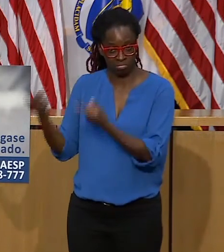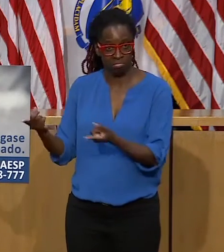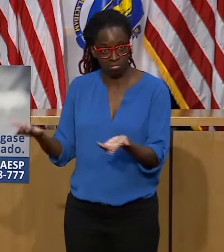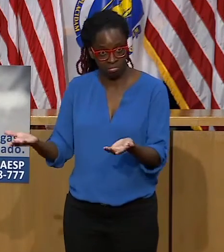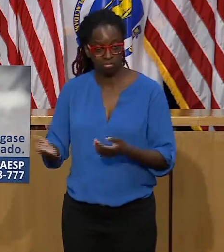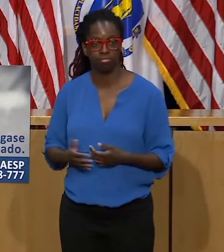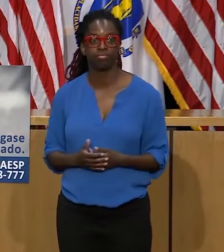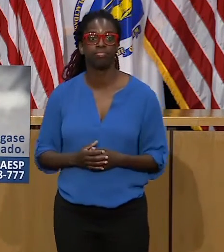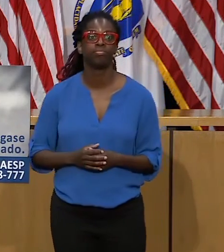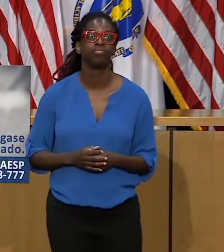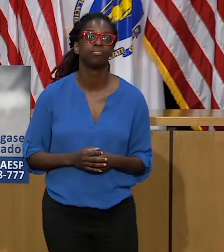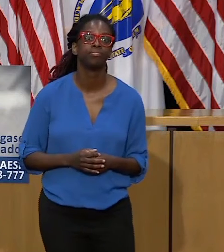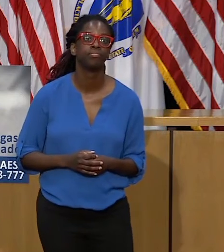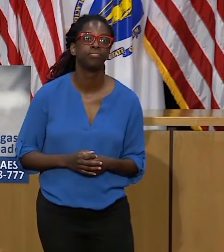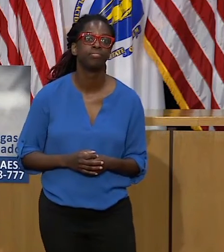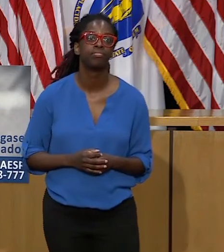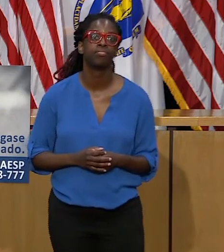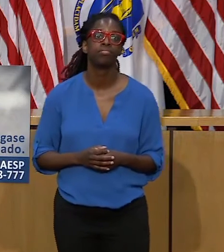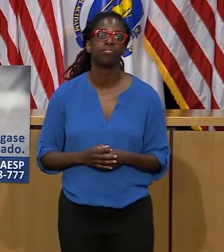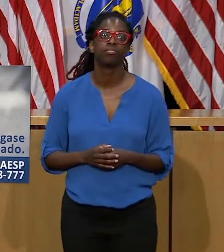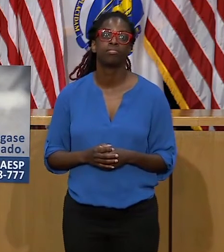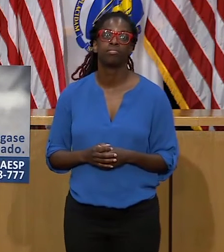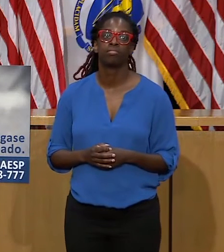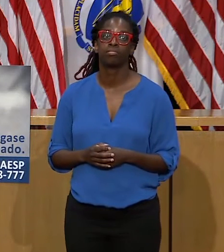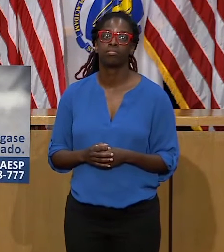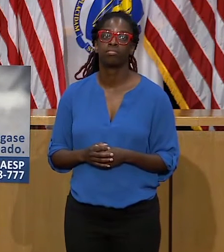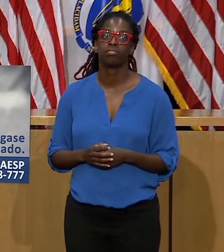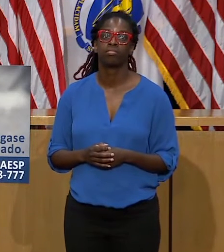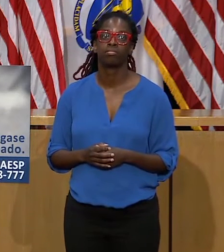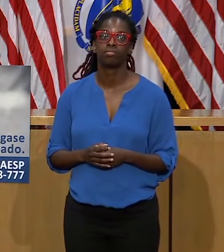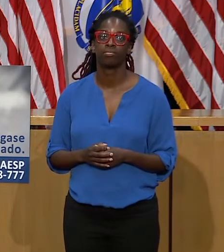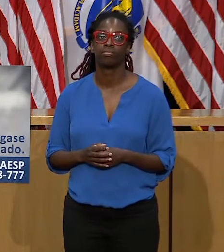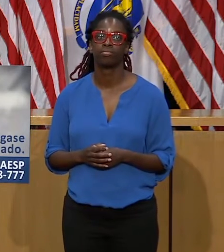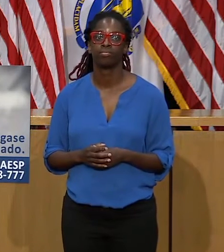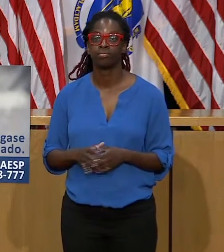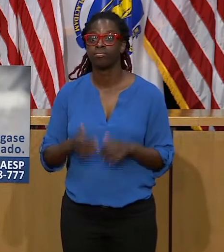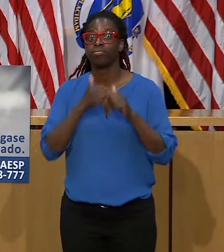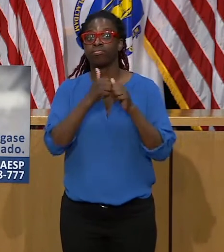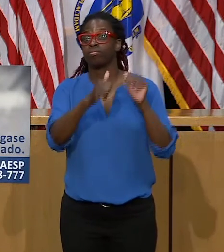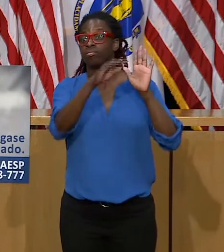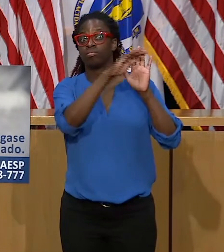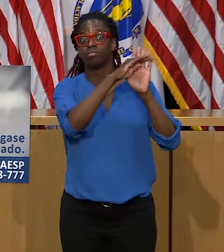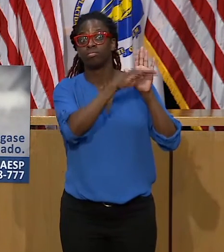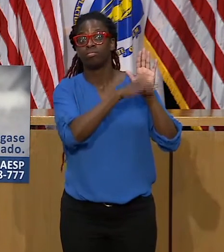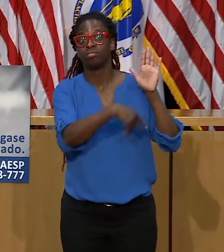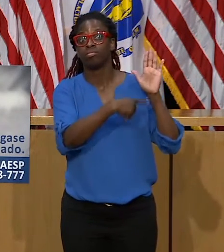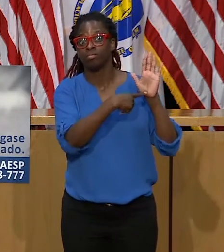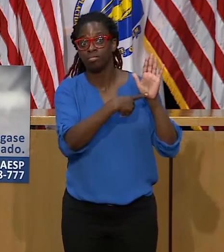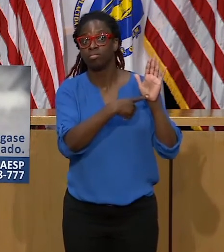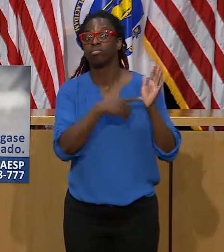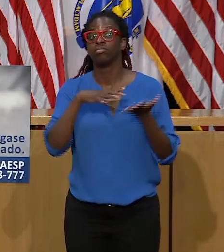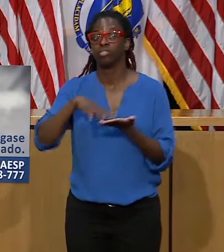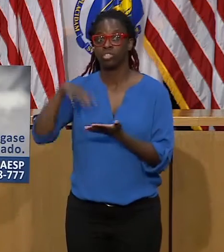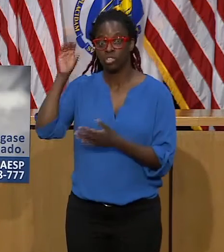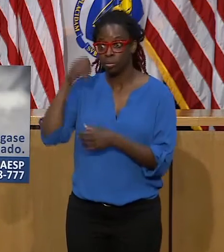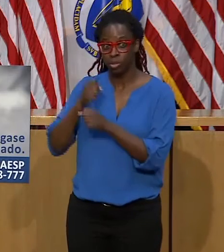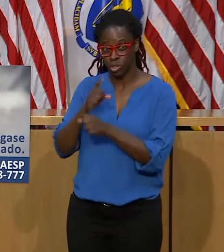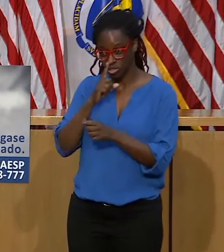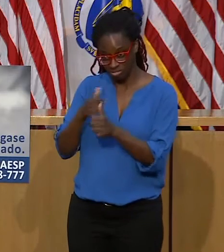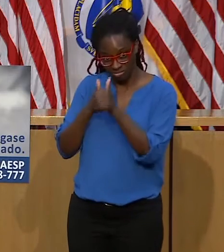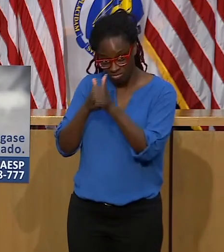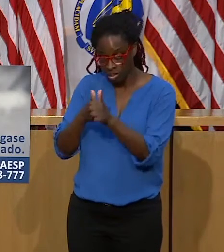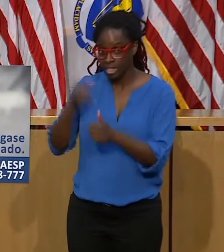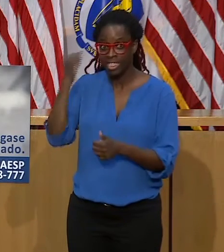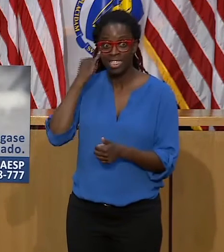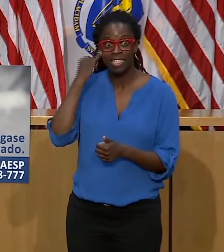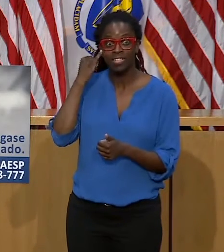These guidelines outline important steps that school districts must take to ensure that if that were to occur,